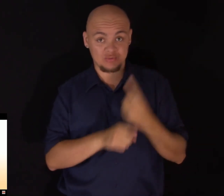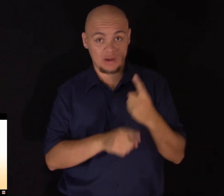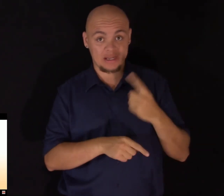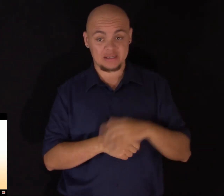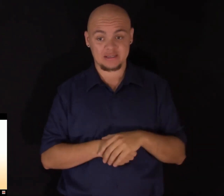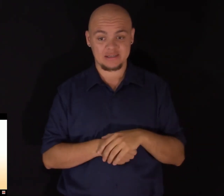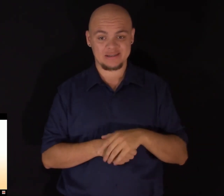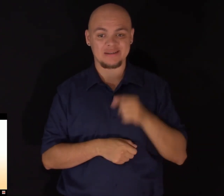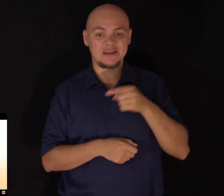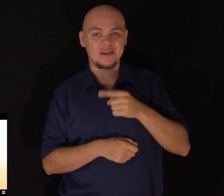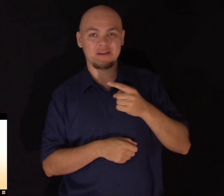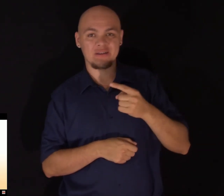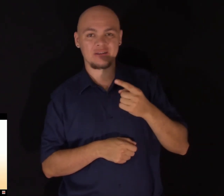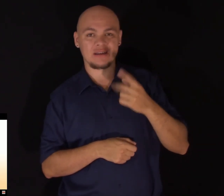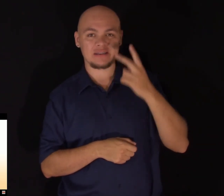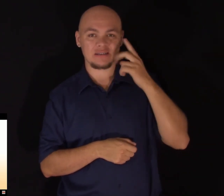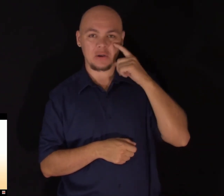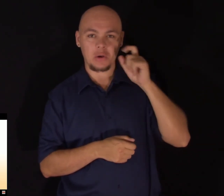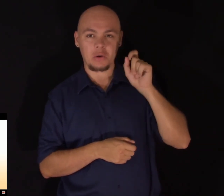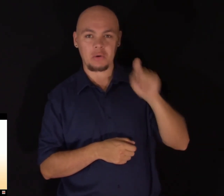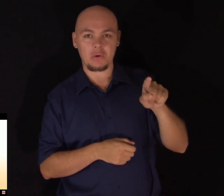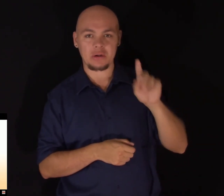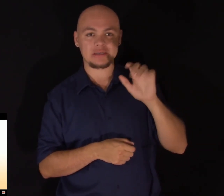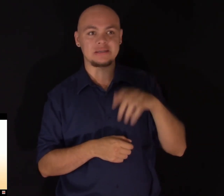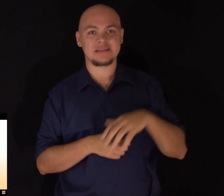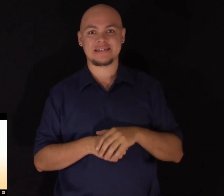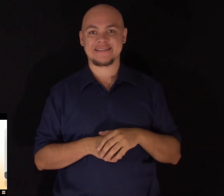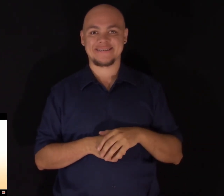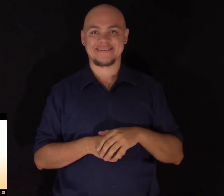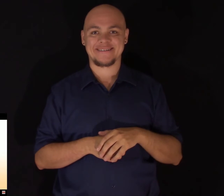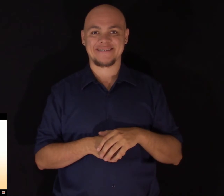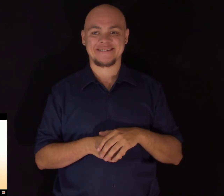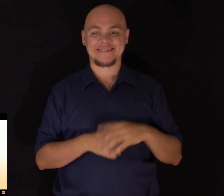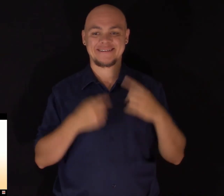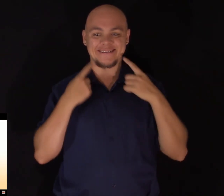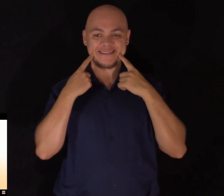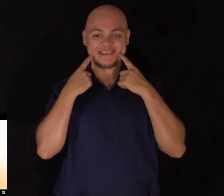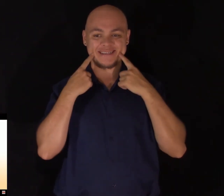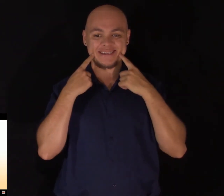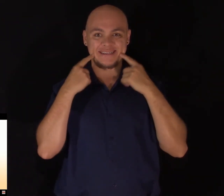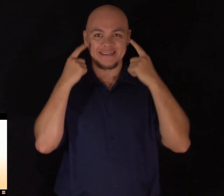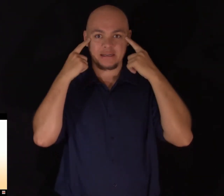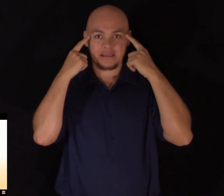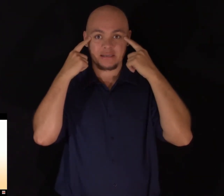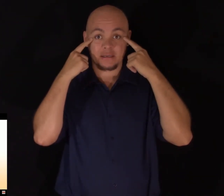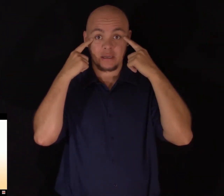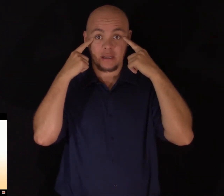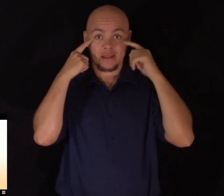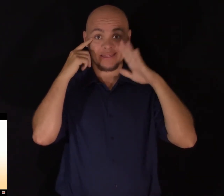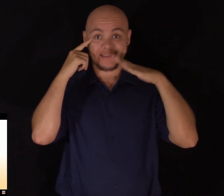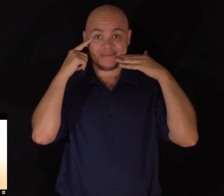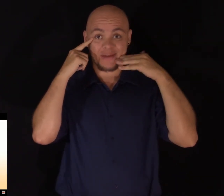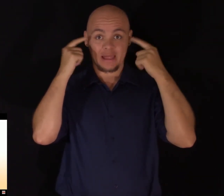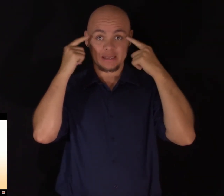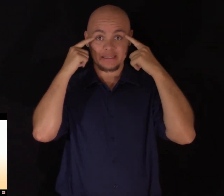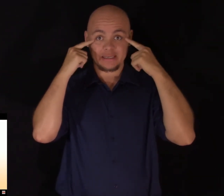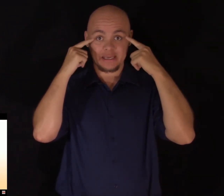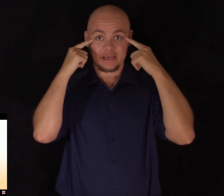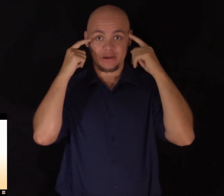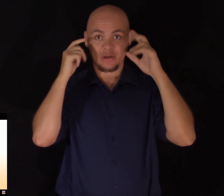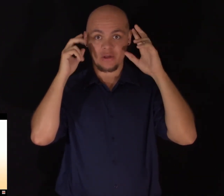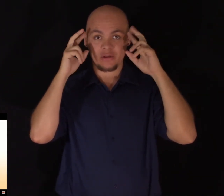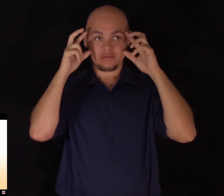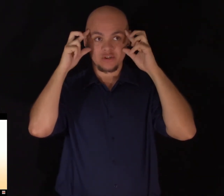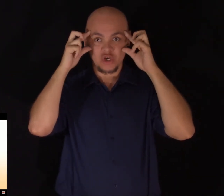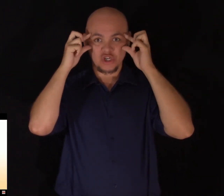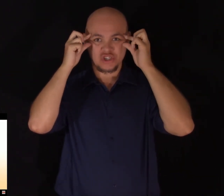You can consciously contract the muscles in your cheeks, but the real smile's in the eyes. The crow's feet of the eyes, they